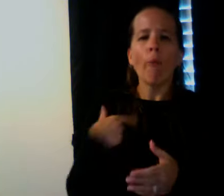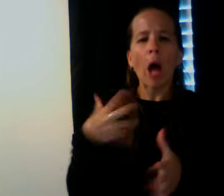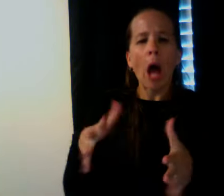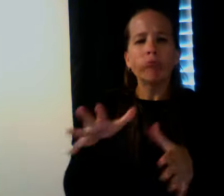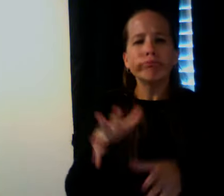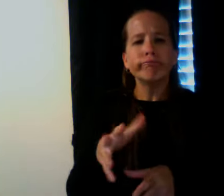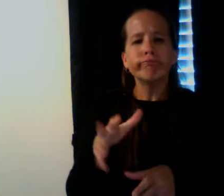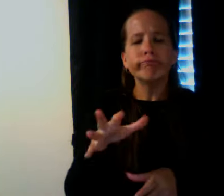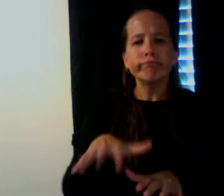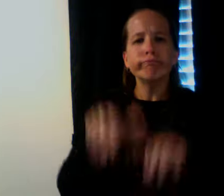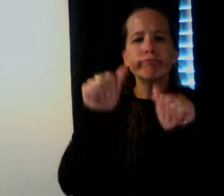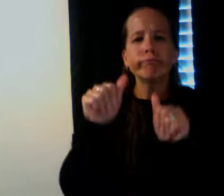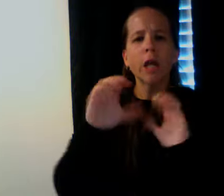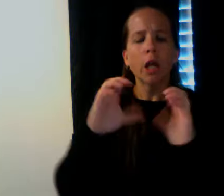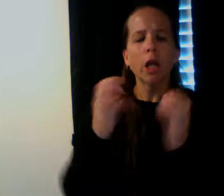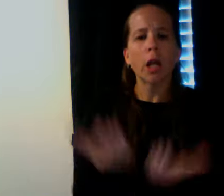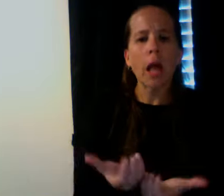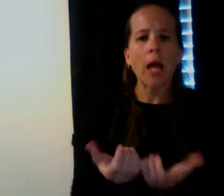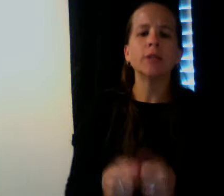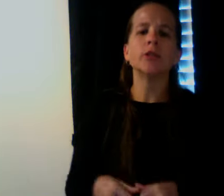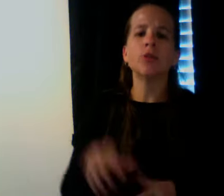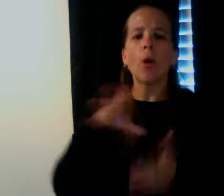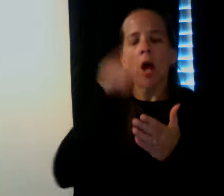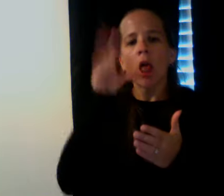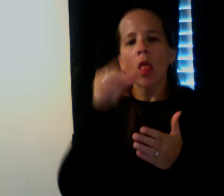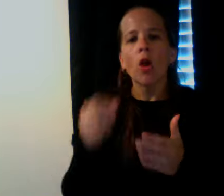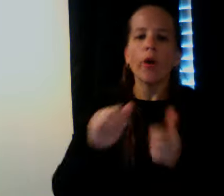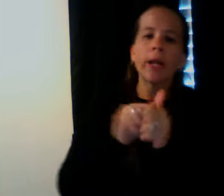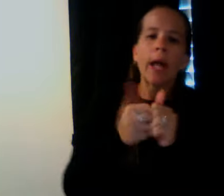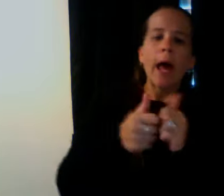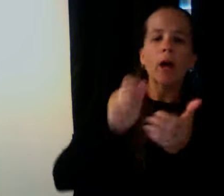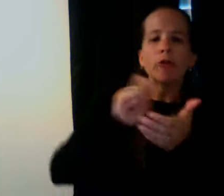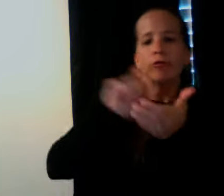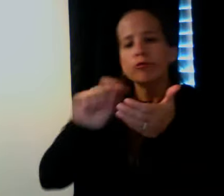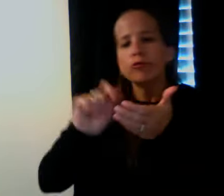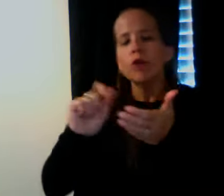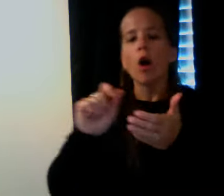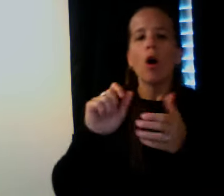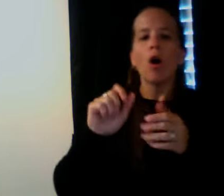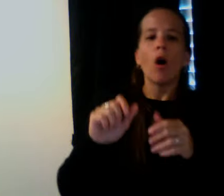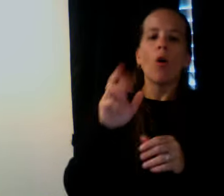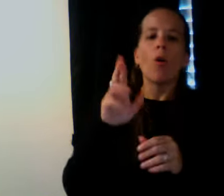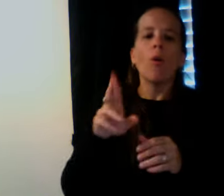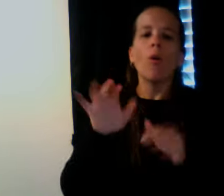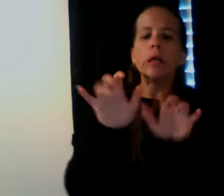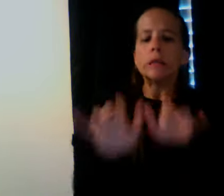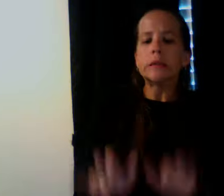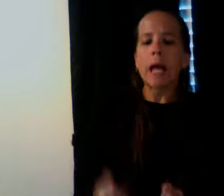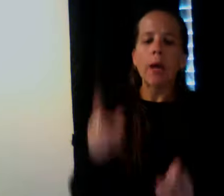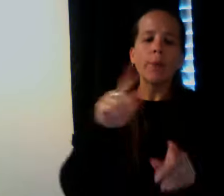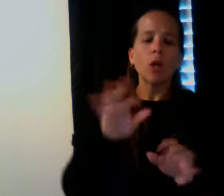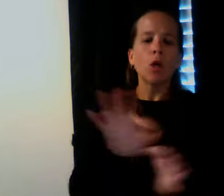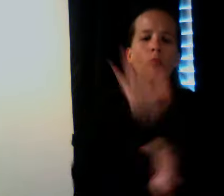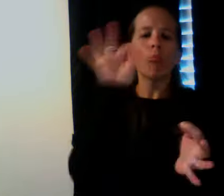about varying the amount of space between different letter combinations, about what makes great typography great. It was